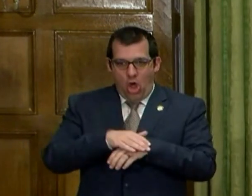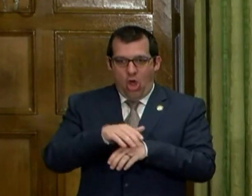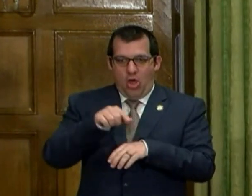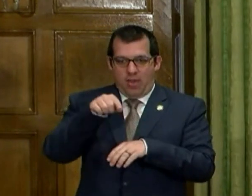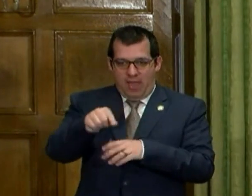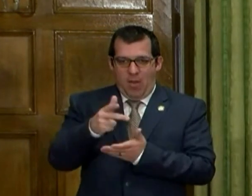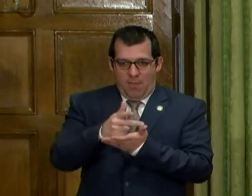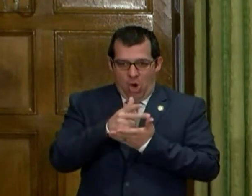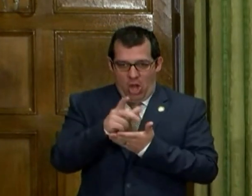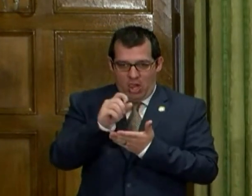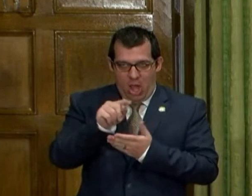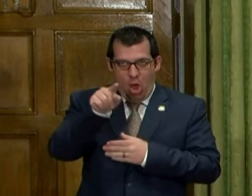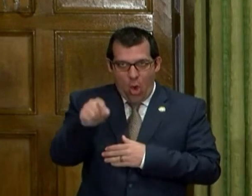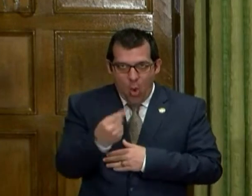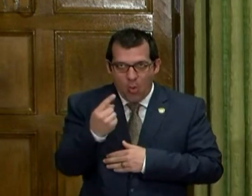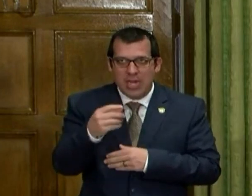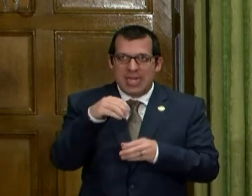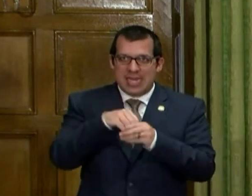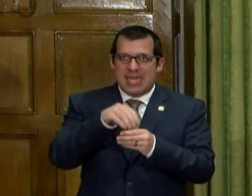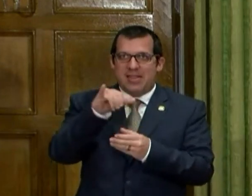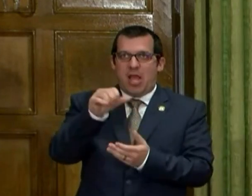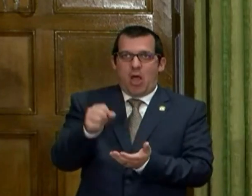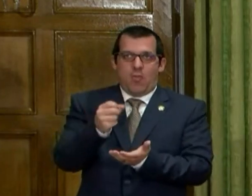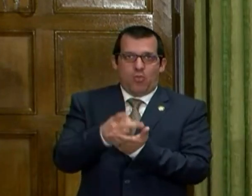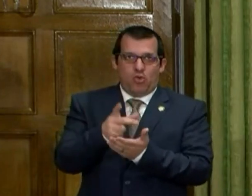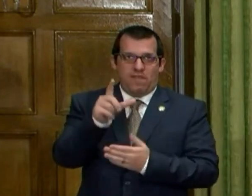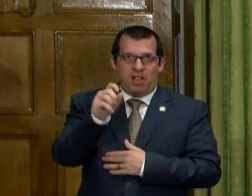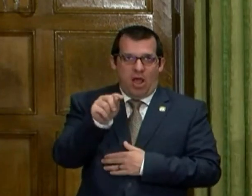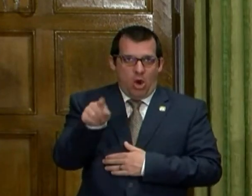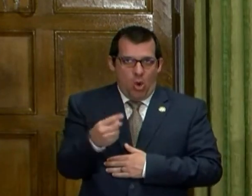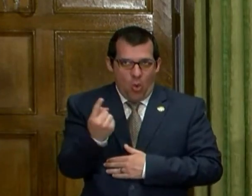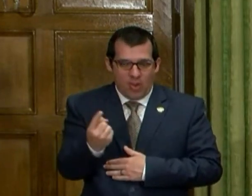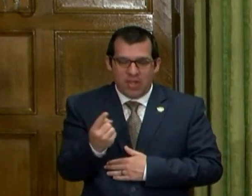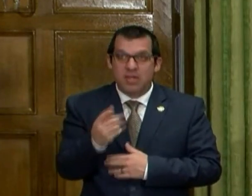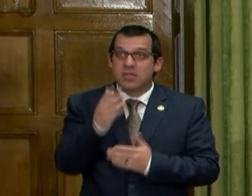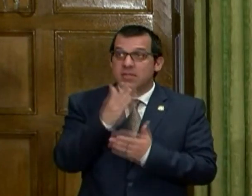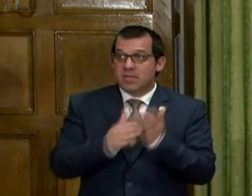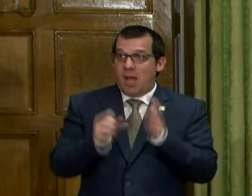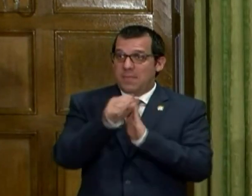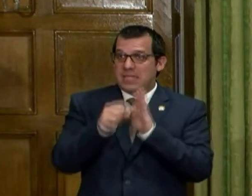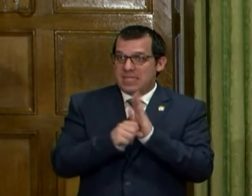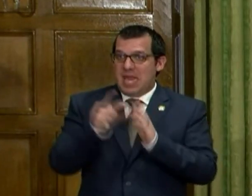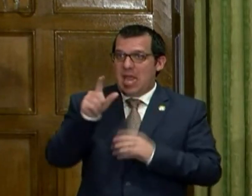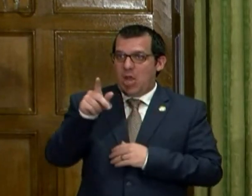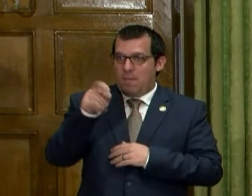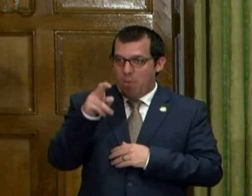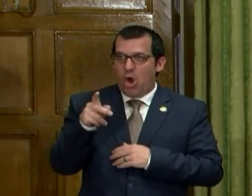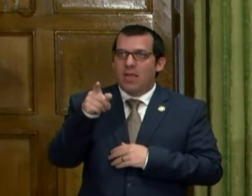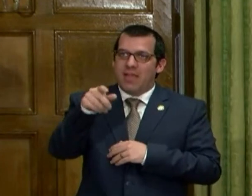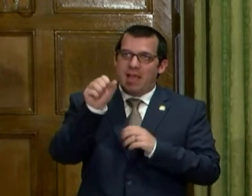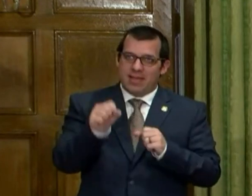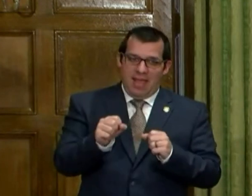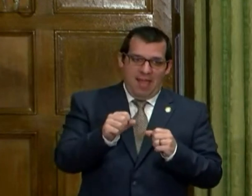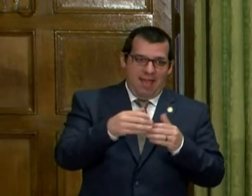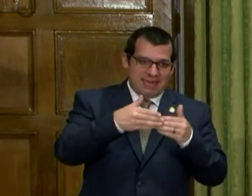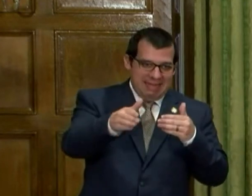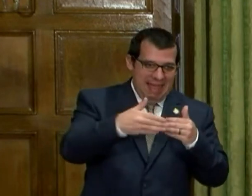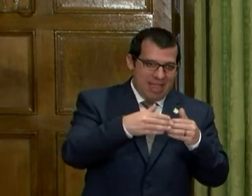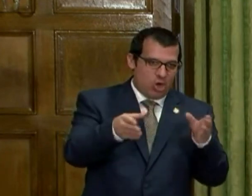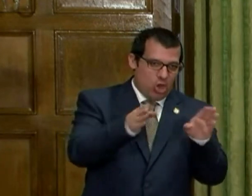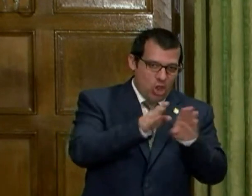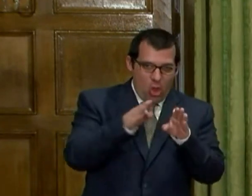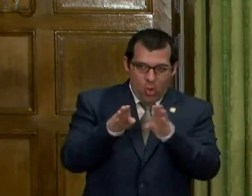site in approved lots. So at some state parks, they'll be able to close gates. Not all of them